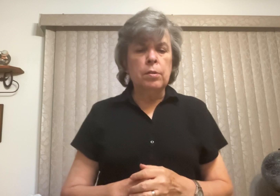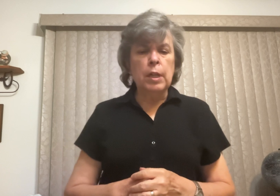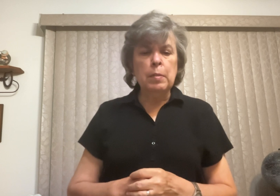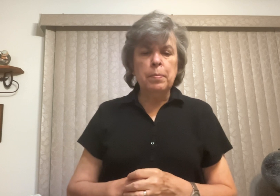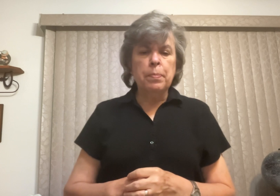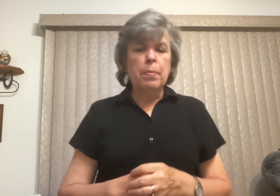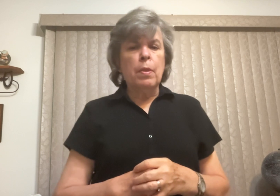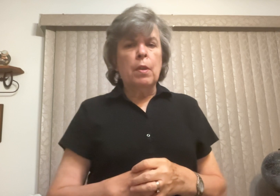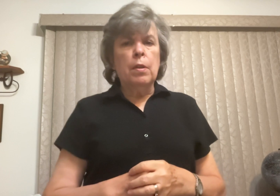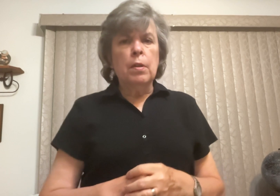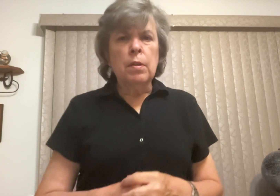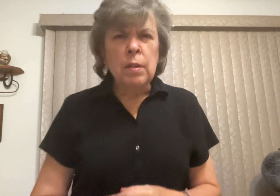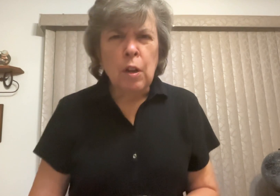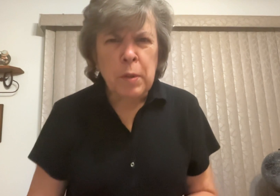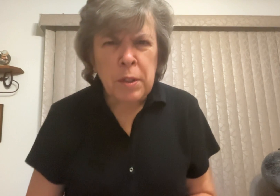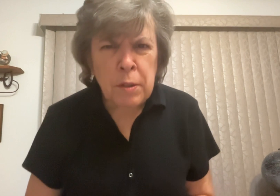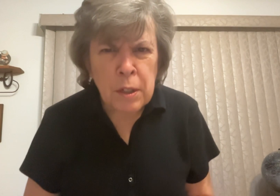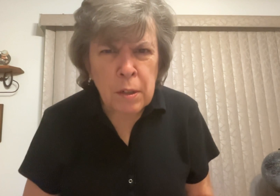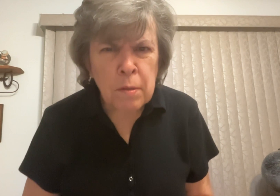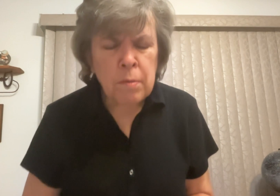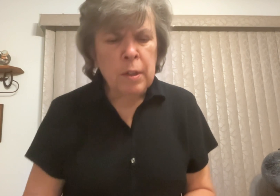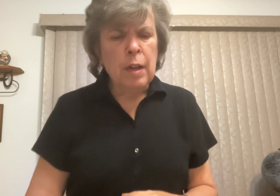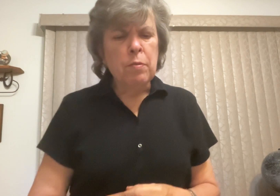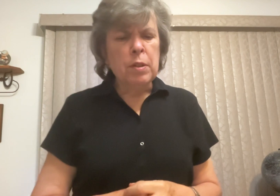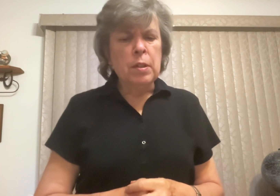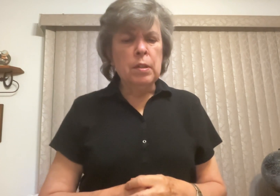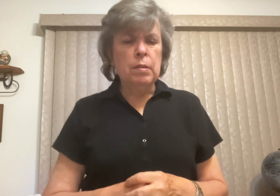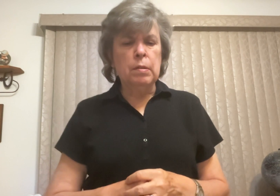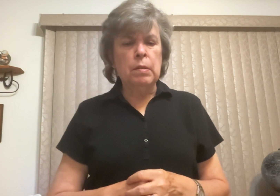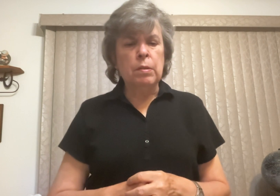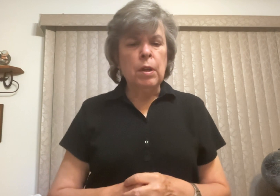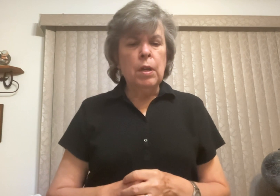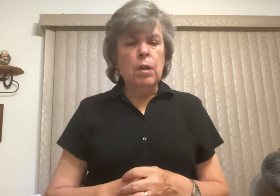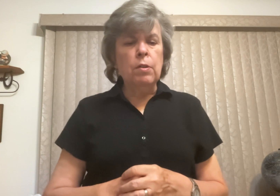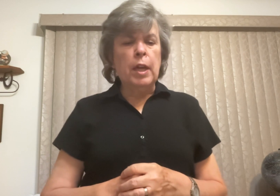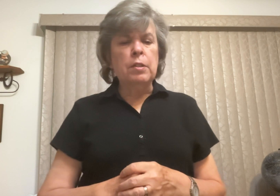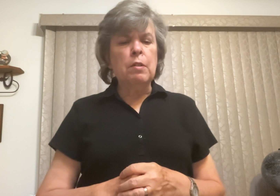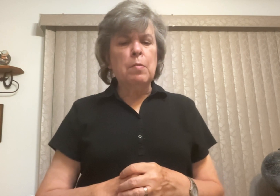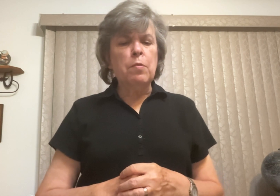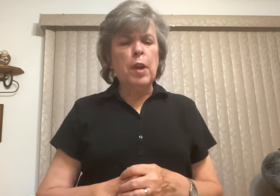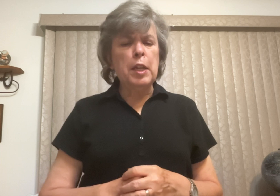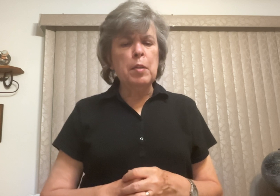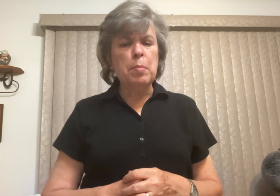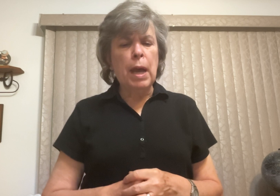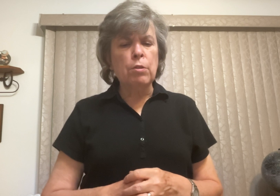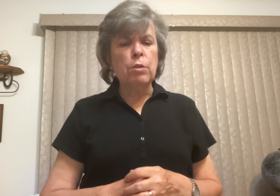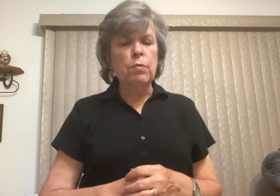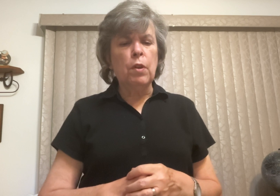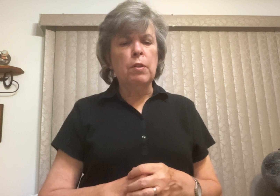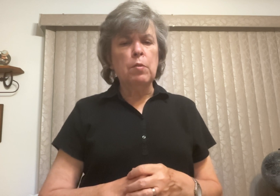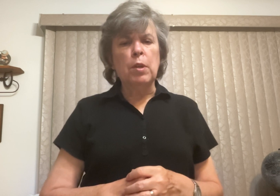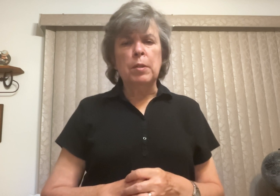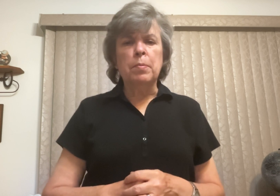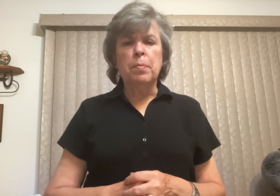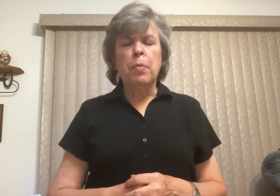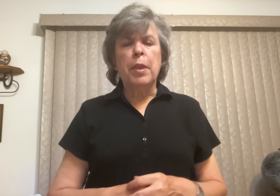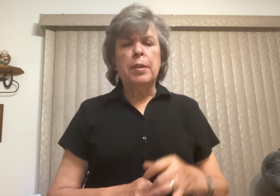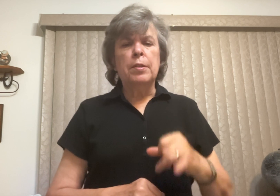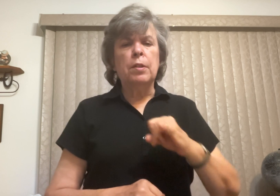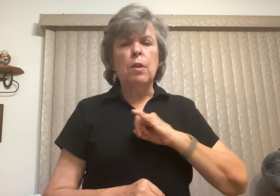Okay? How are we doing here? We're halfway. Okay, so I'm fighting a battle you've already won. So